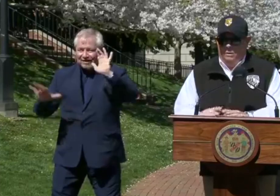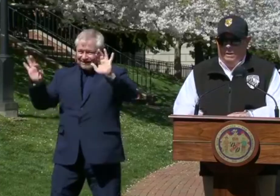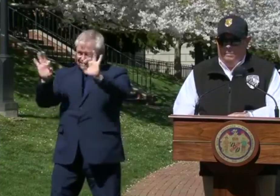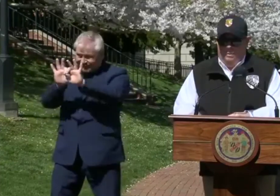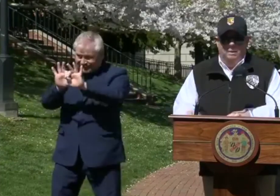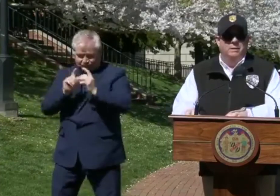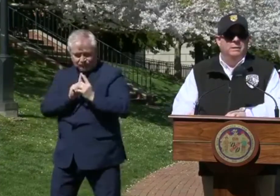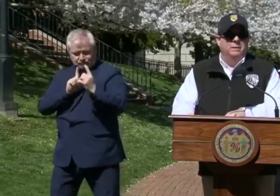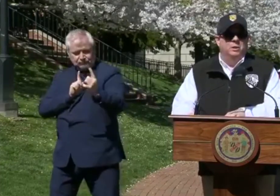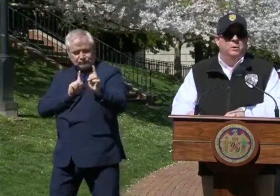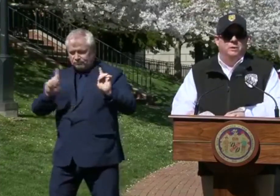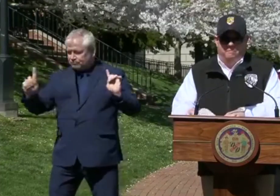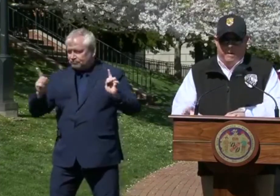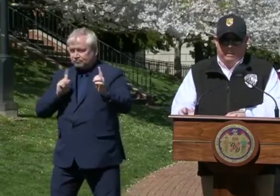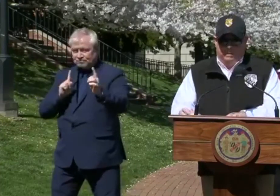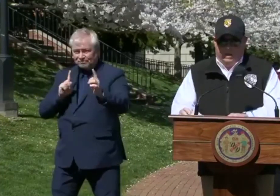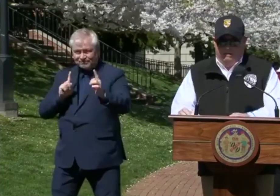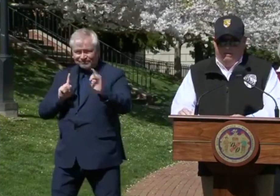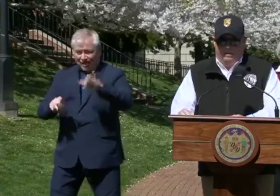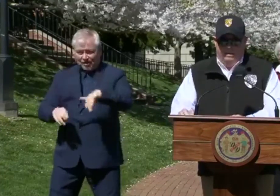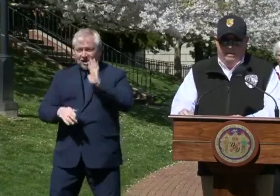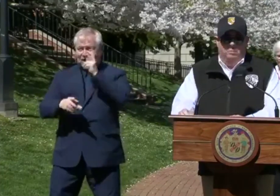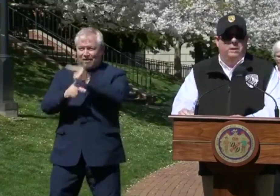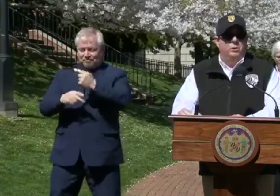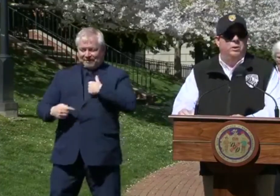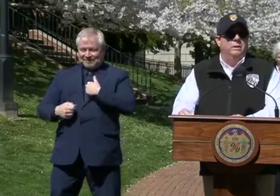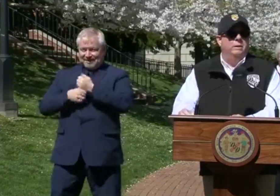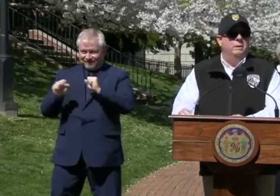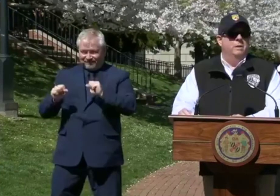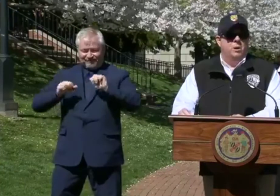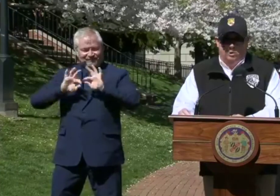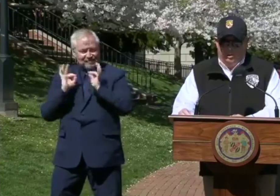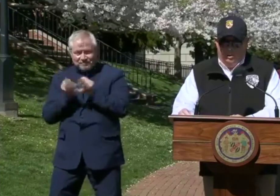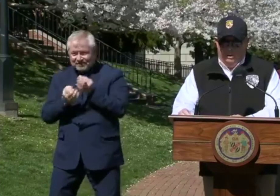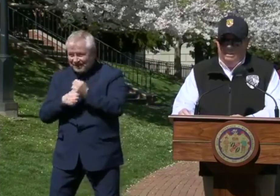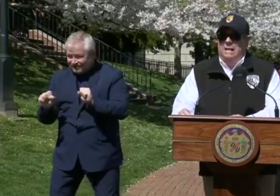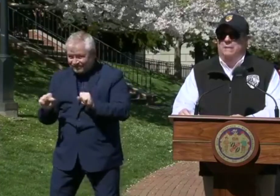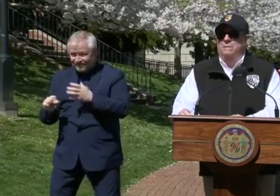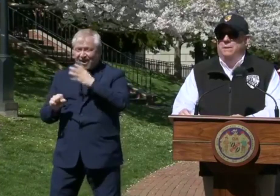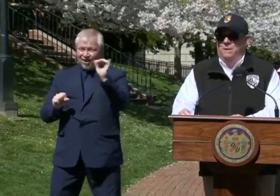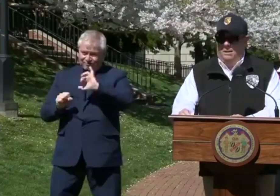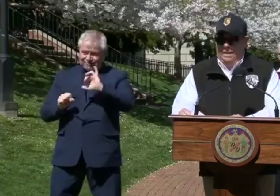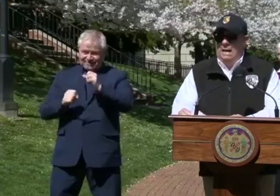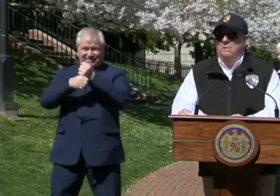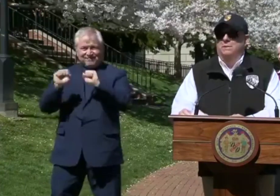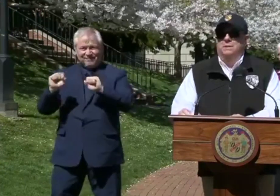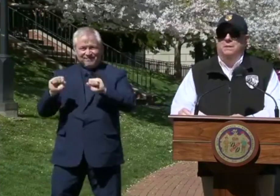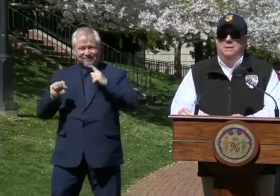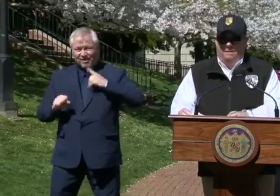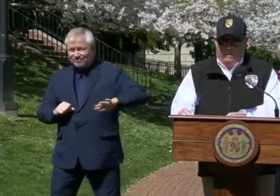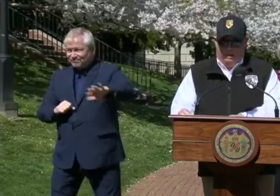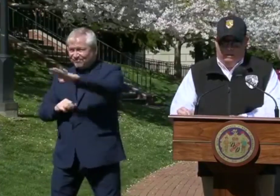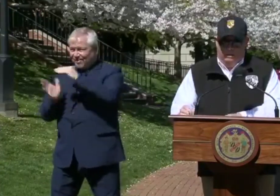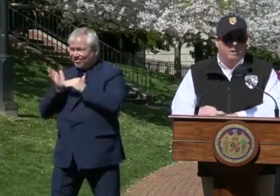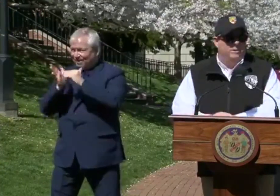not only keep you and your family safe, but it could also save the lives